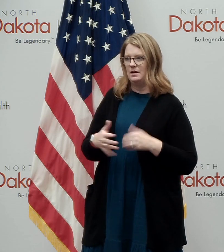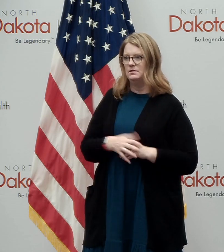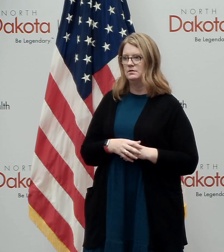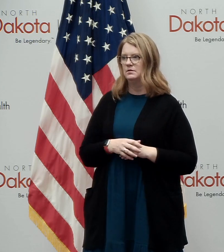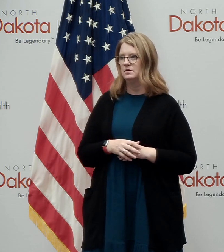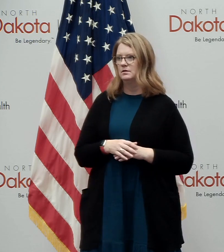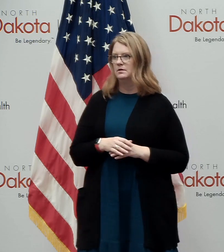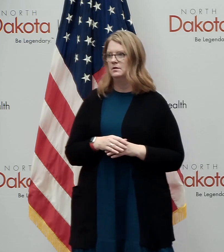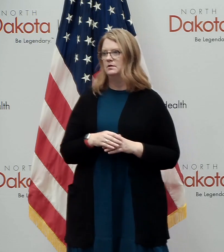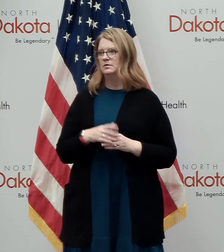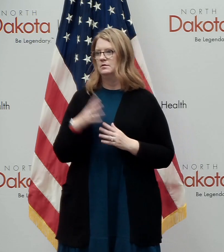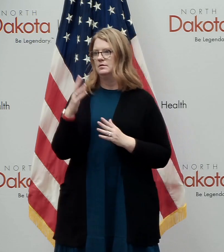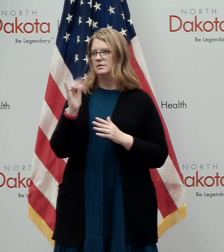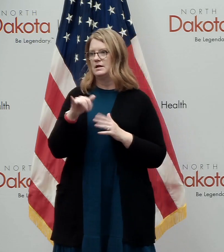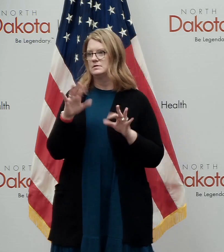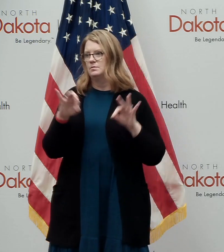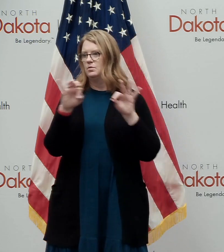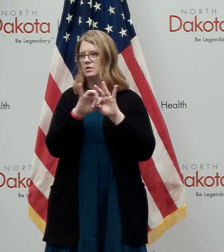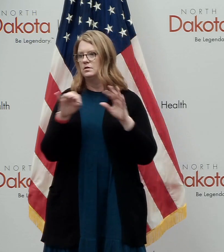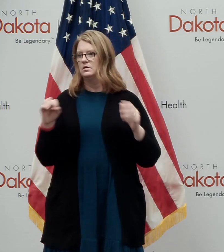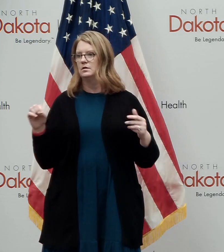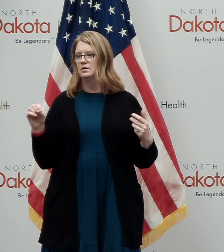keeping at it is a top priority.